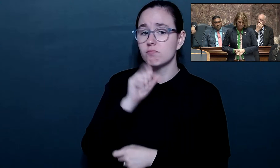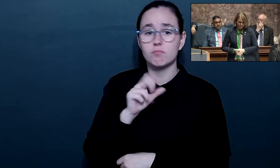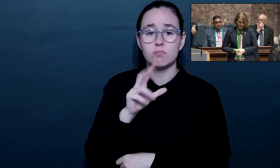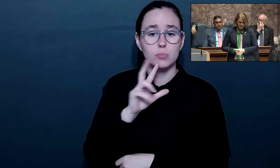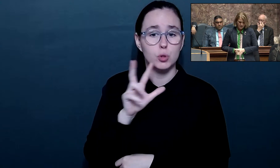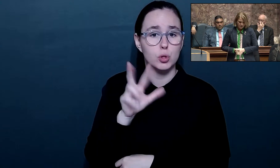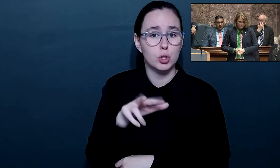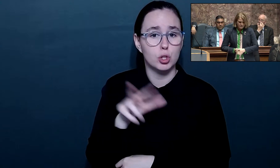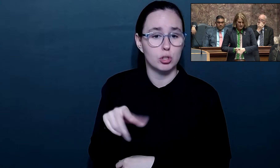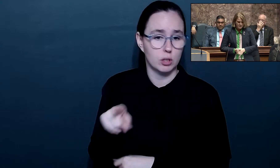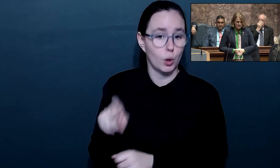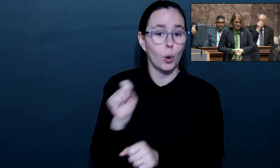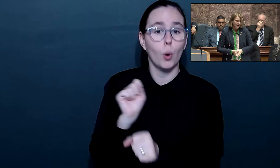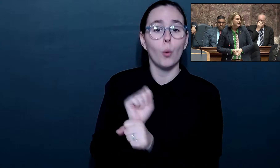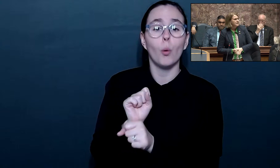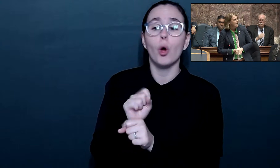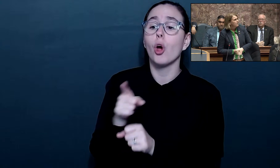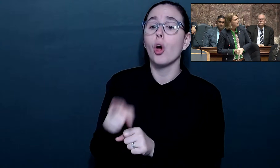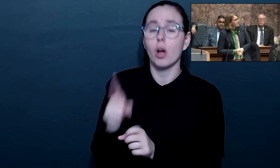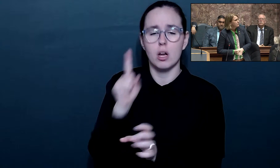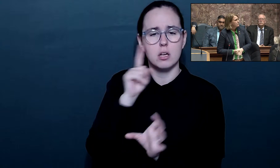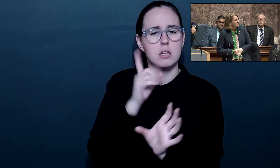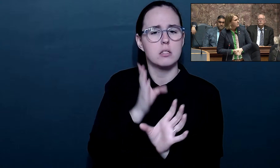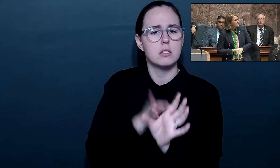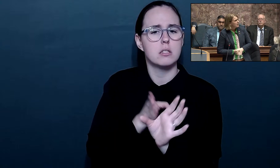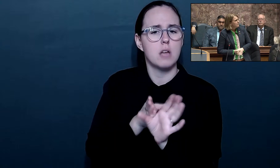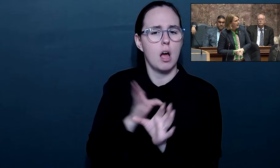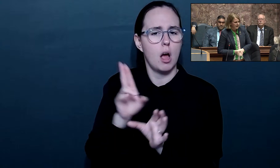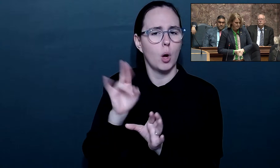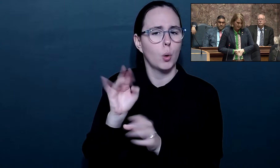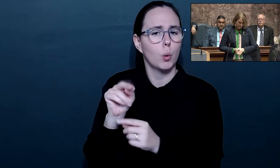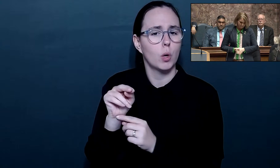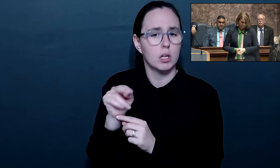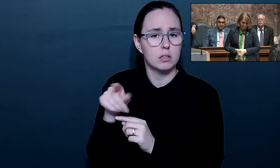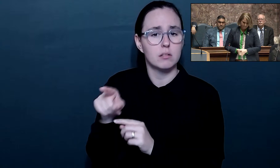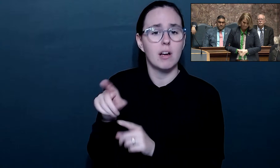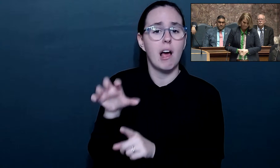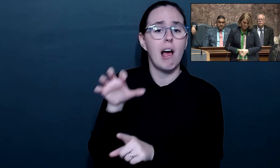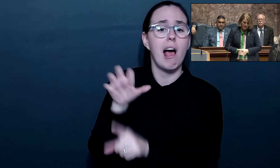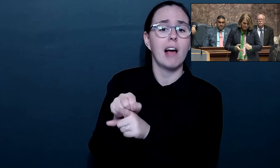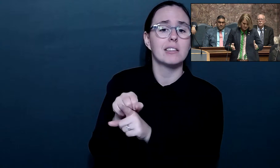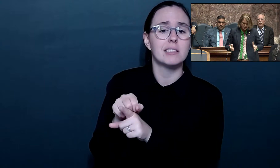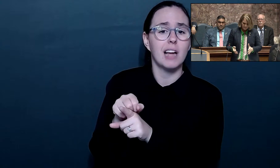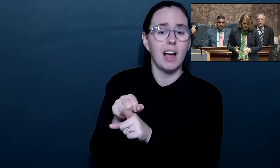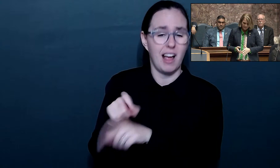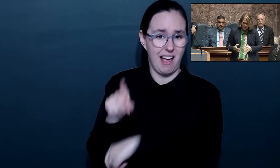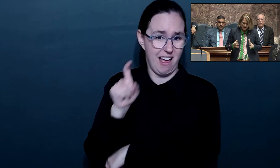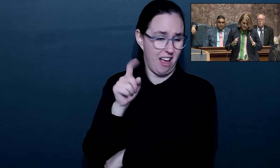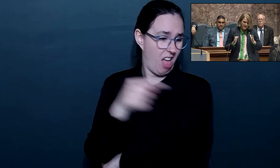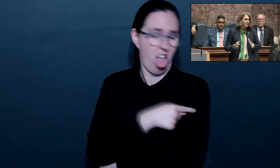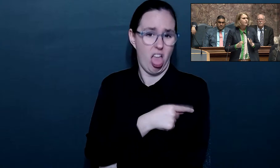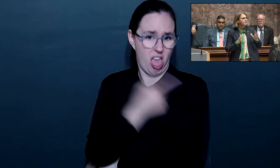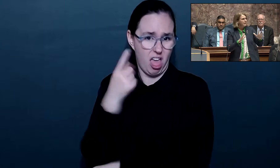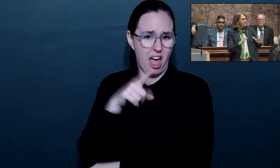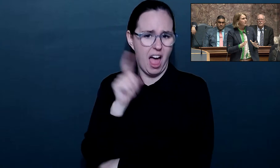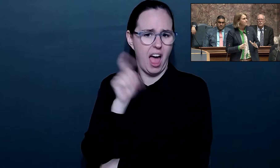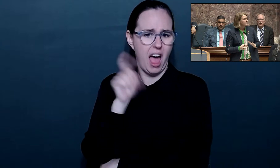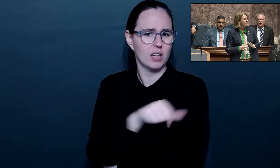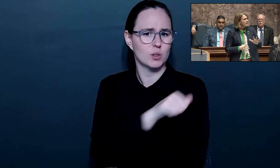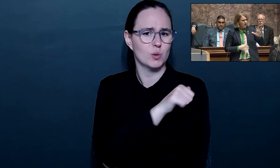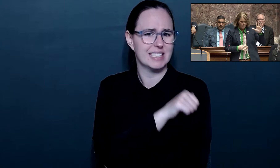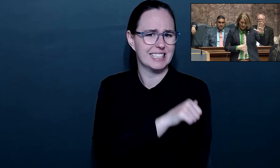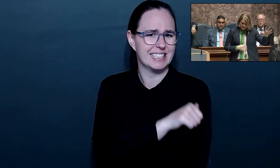surgery. The response to that attack was to install a panic button. Mr. Speaker, I'm going to ask every